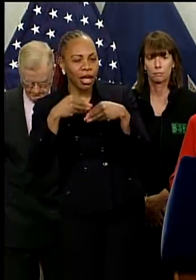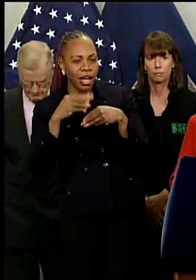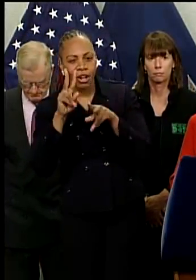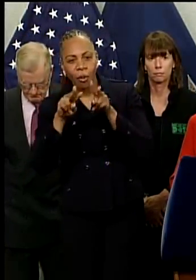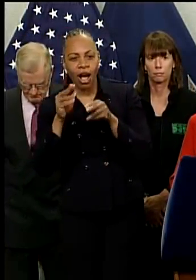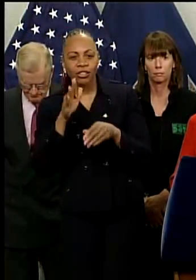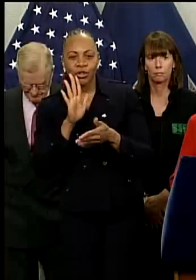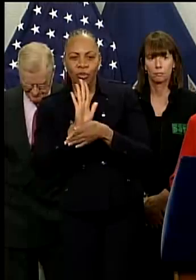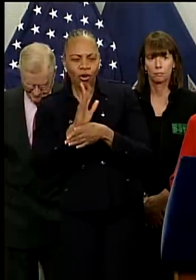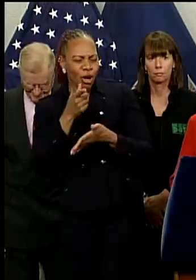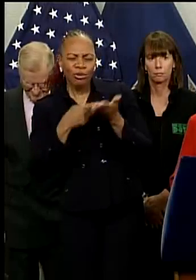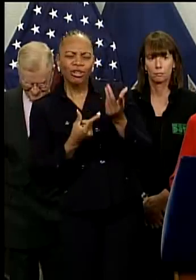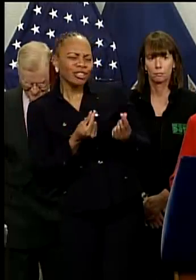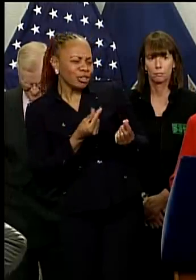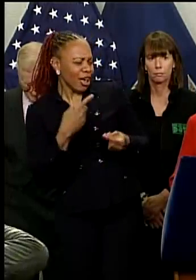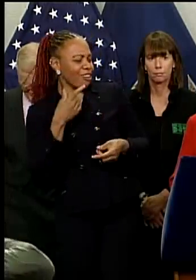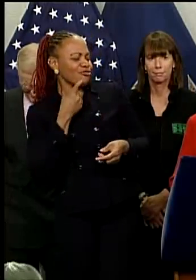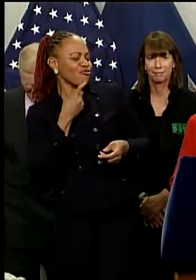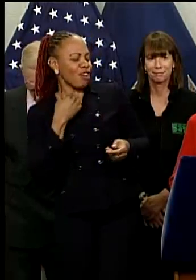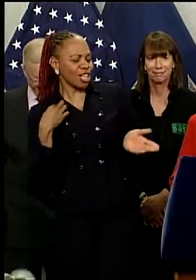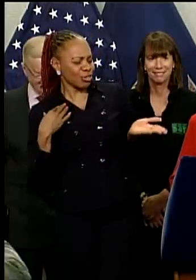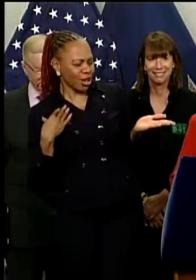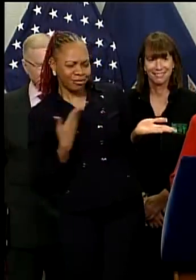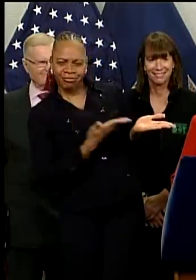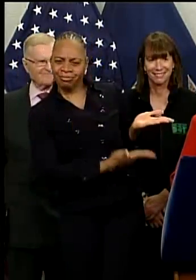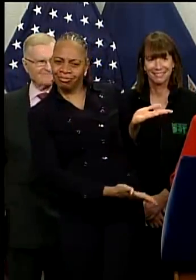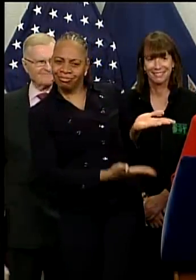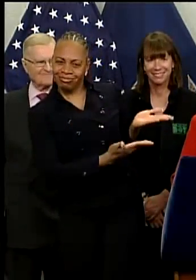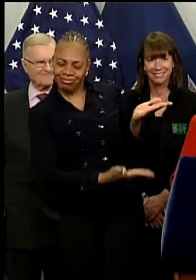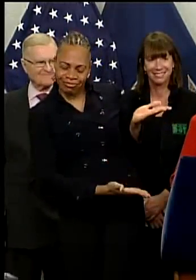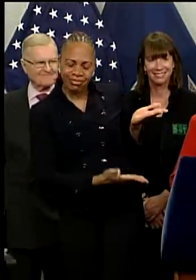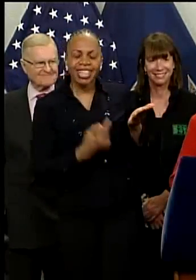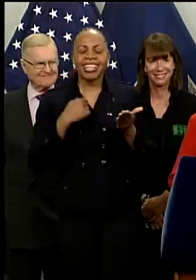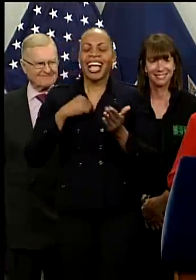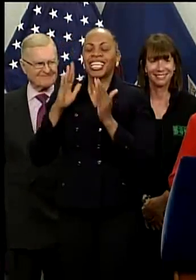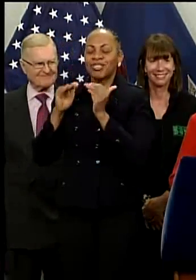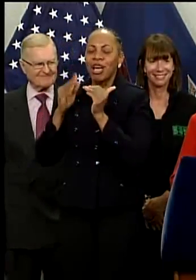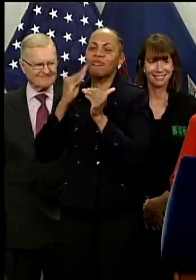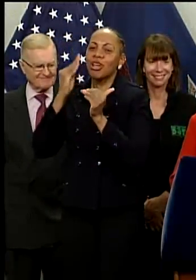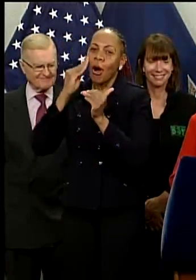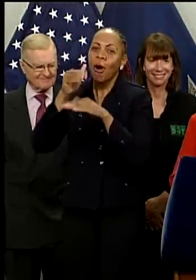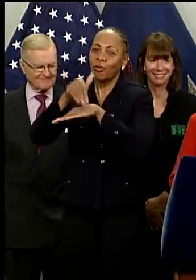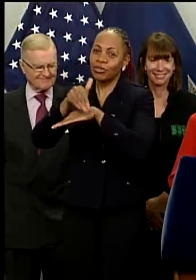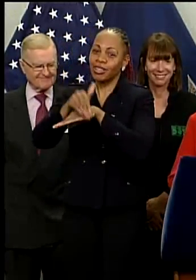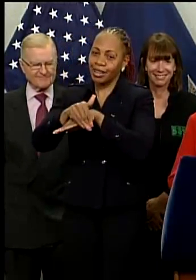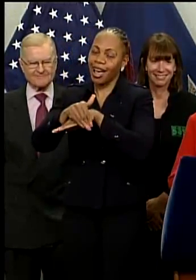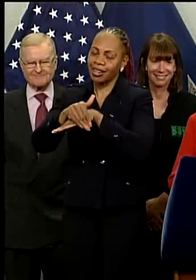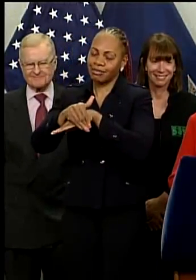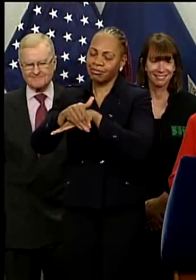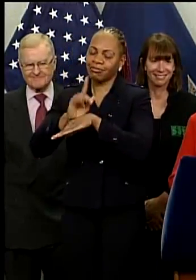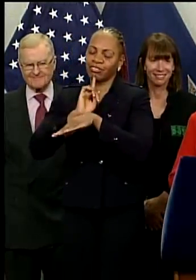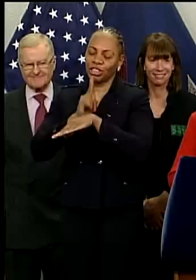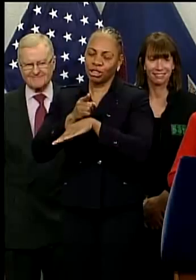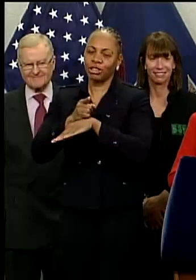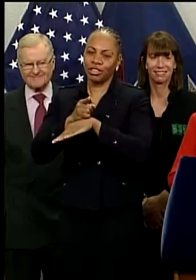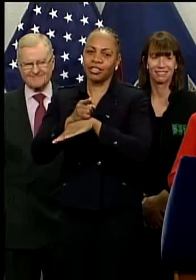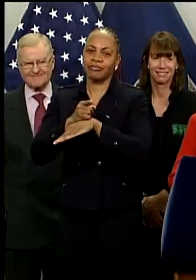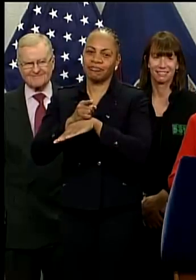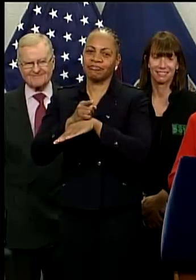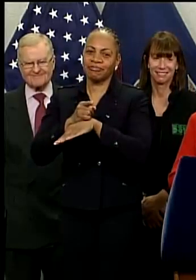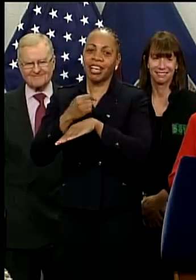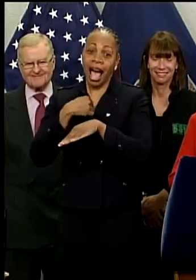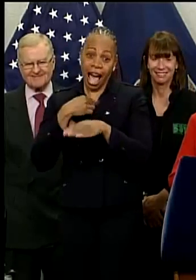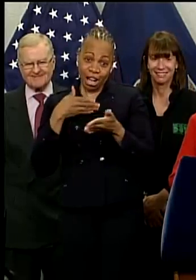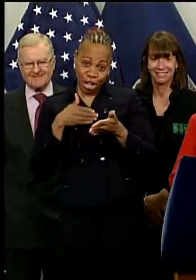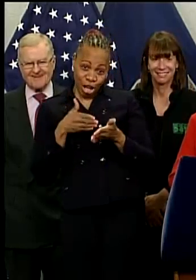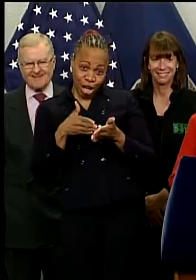you plan to do? You got the red sweater on. I'm going to stay. I will be home tonight, you can rest assured. Will I